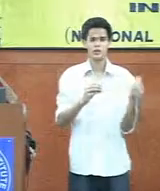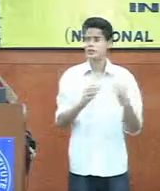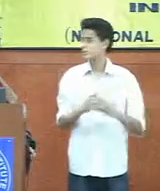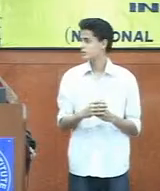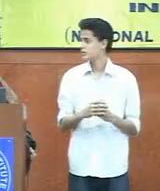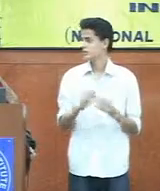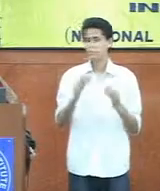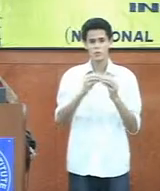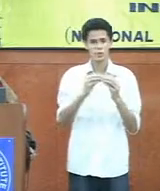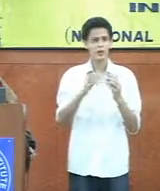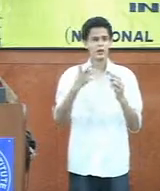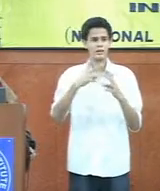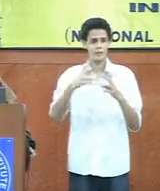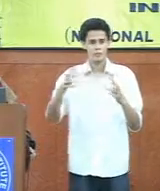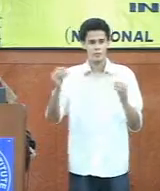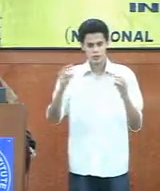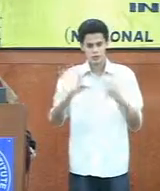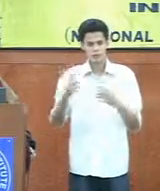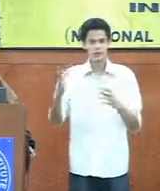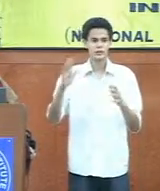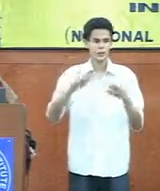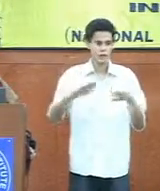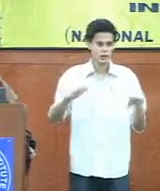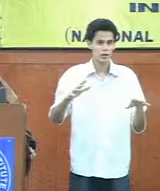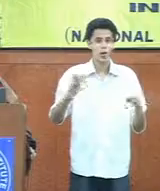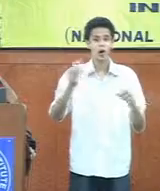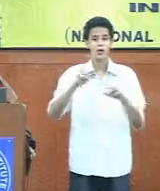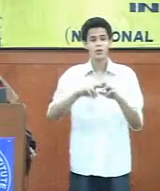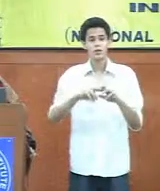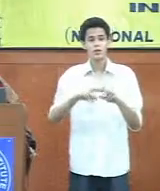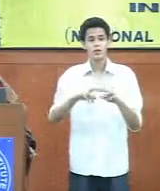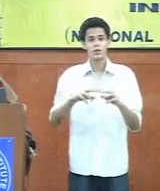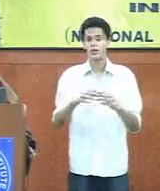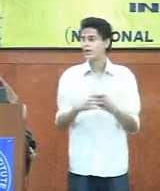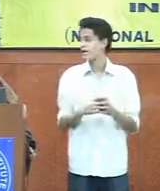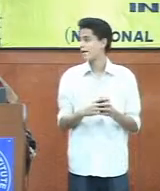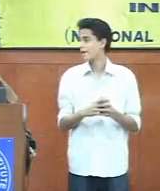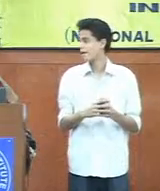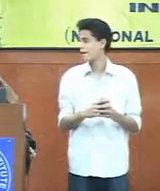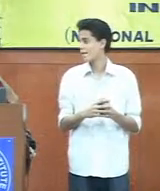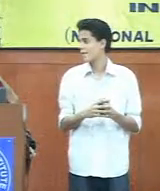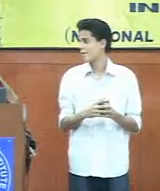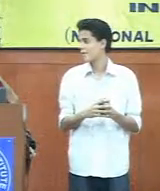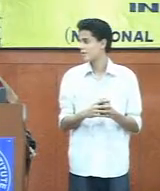there are more heirs, there are the children of